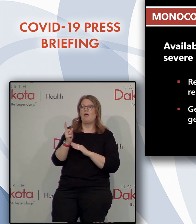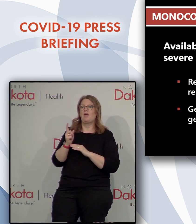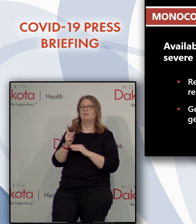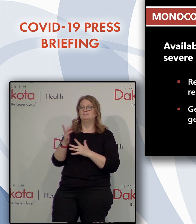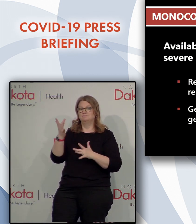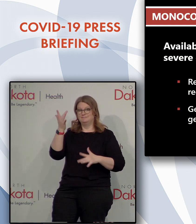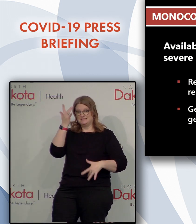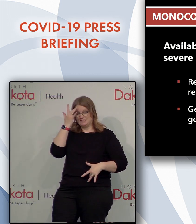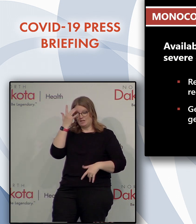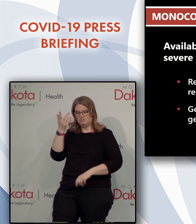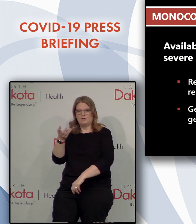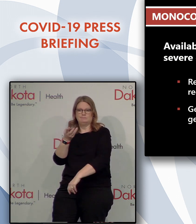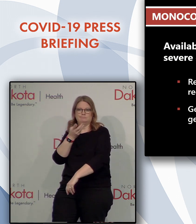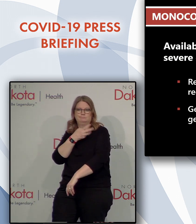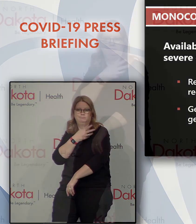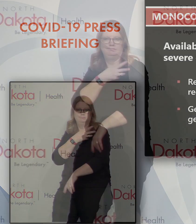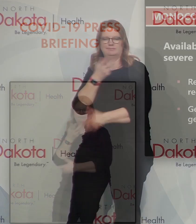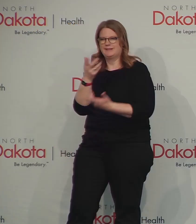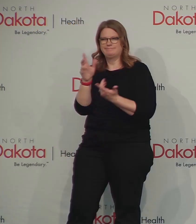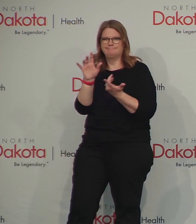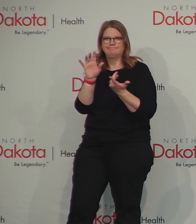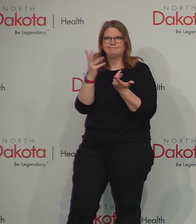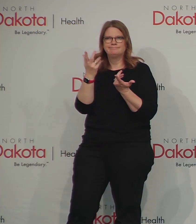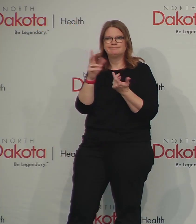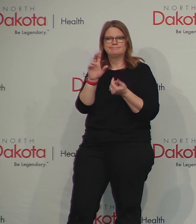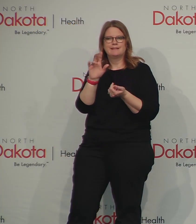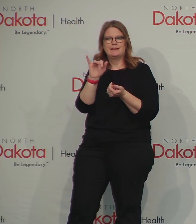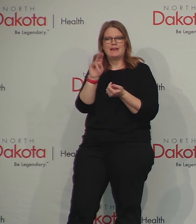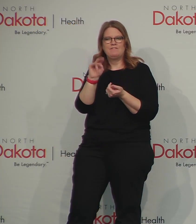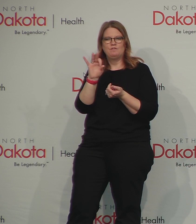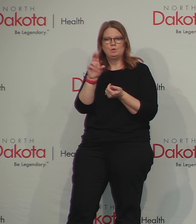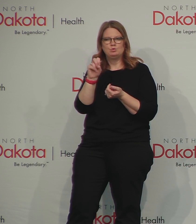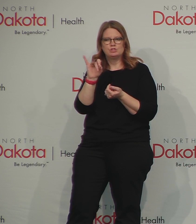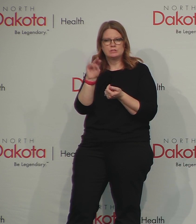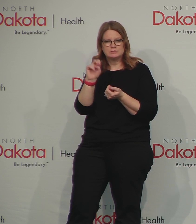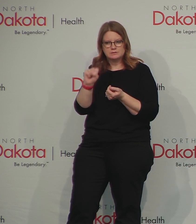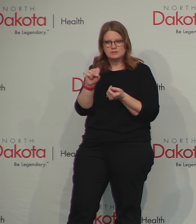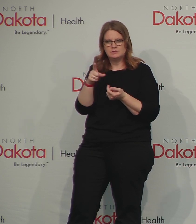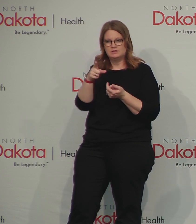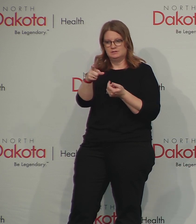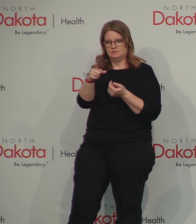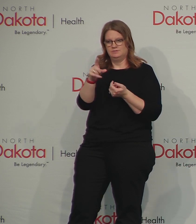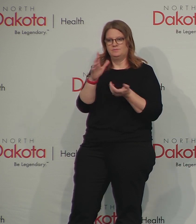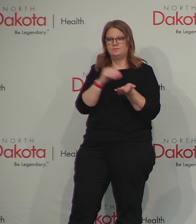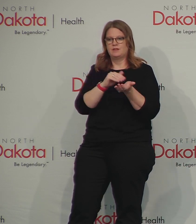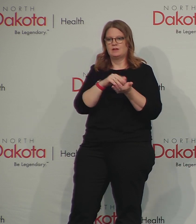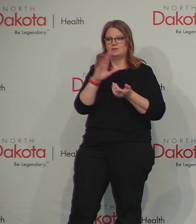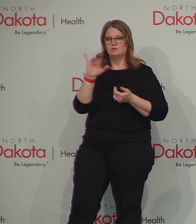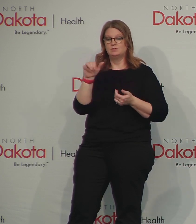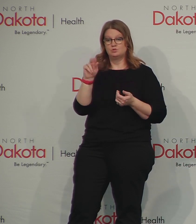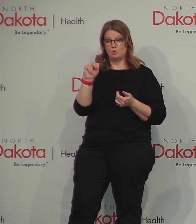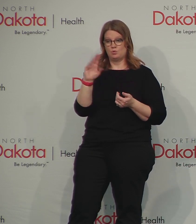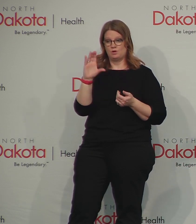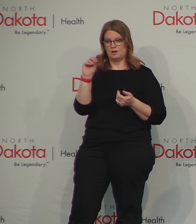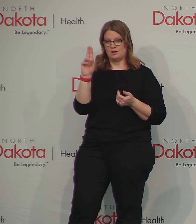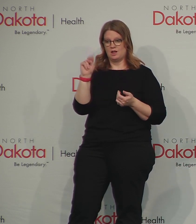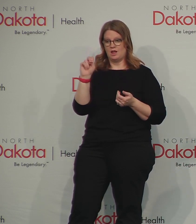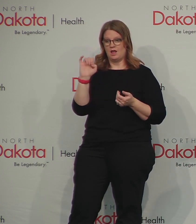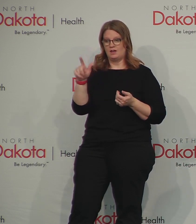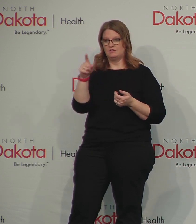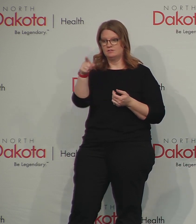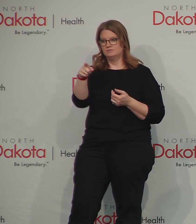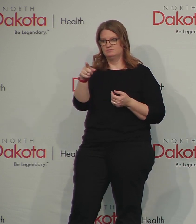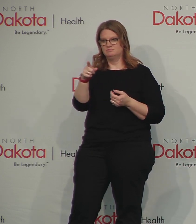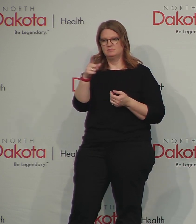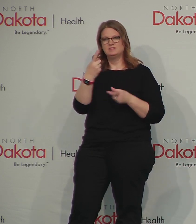to share more about the promise and the potential of these therapies therapies is Dr. Joan Connell. Been a